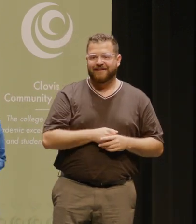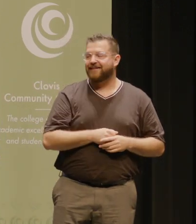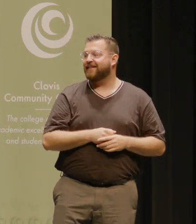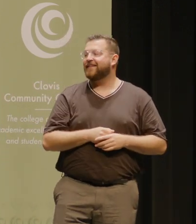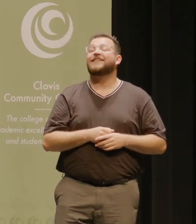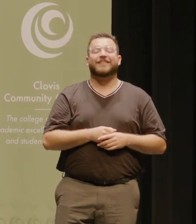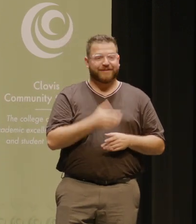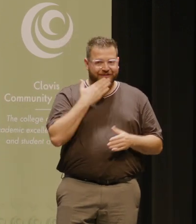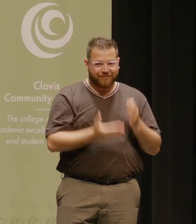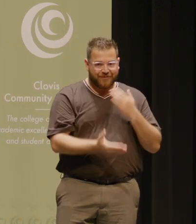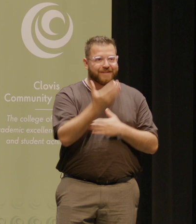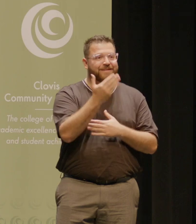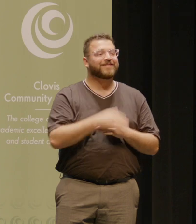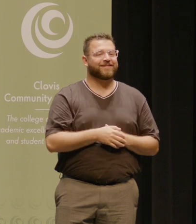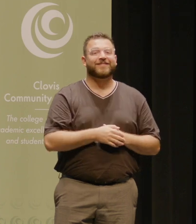Good morning.